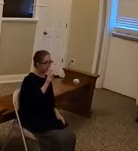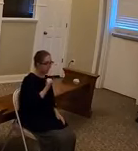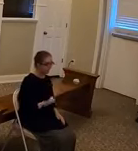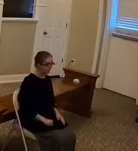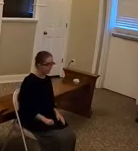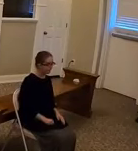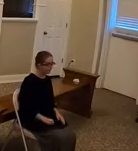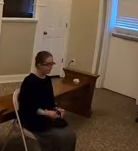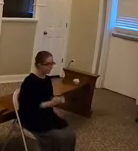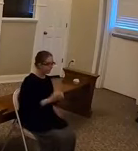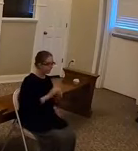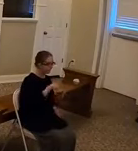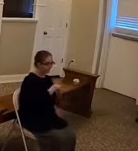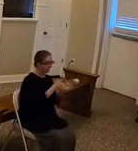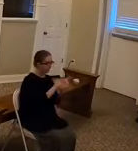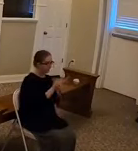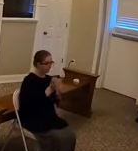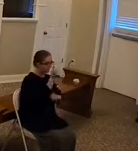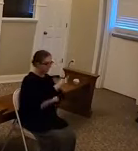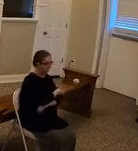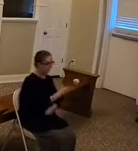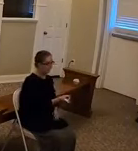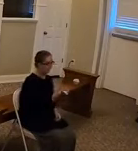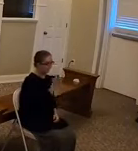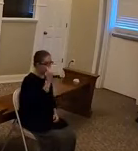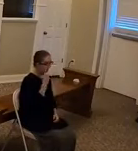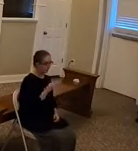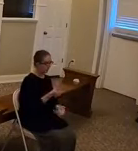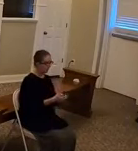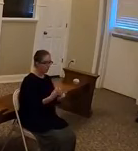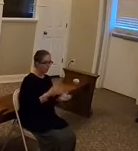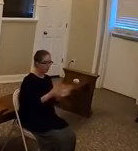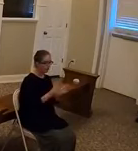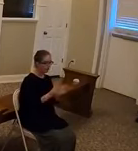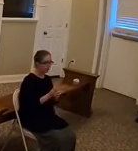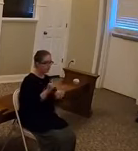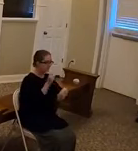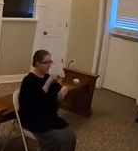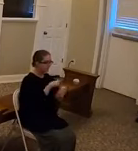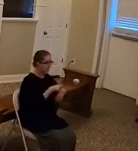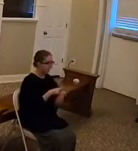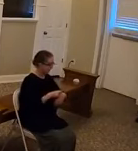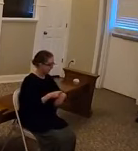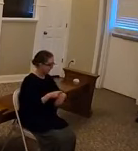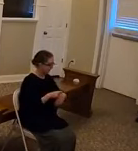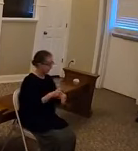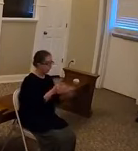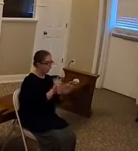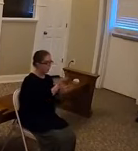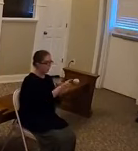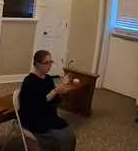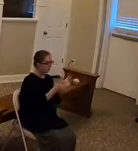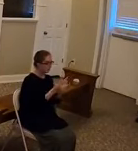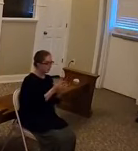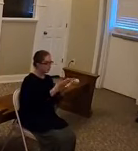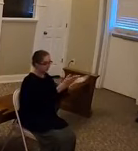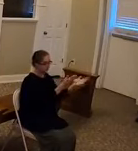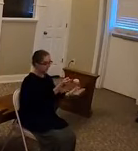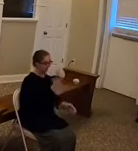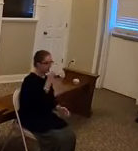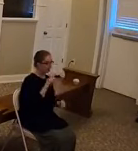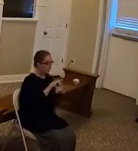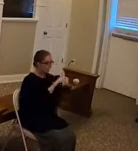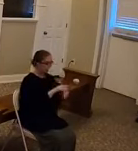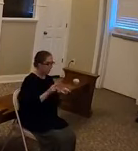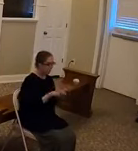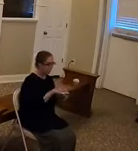lame, even in Jesus' day when he came, this is way before Jesus' time, but even when Jesus came to earth,